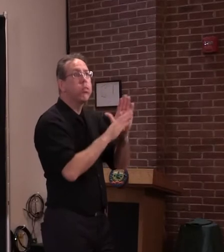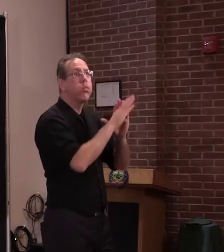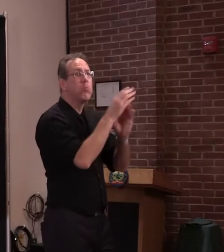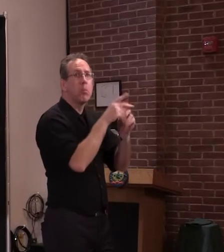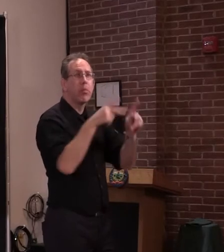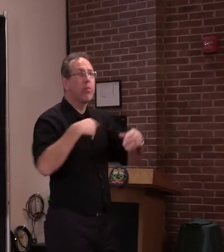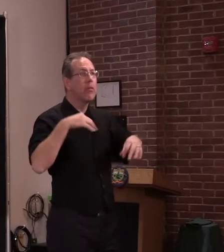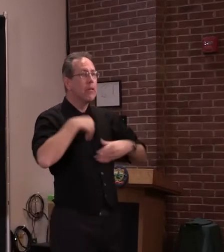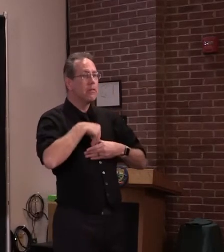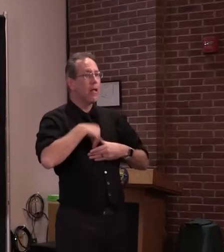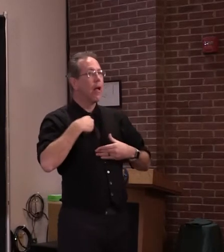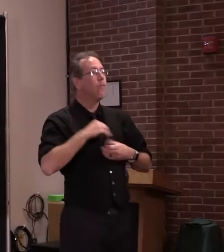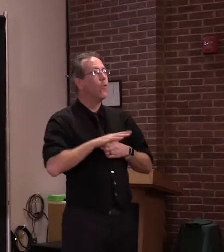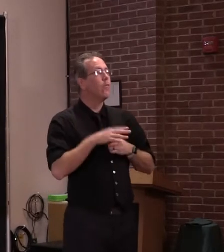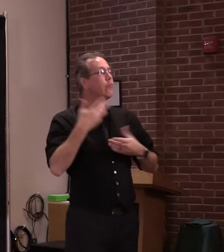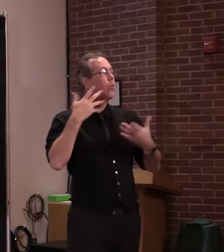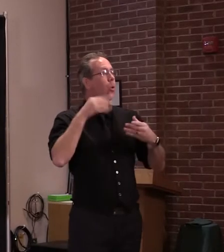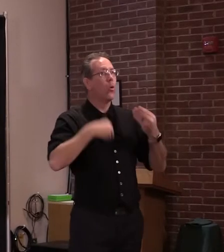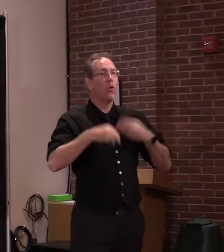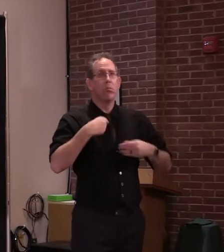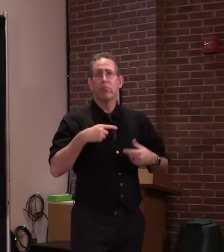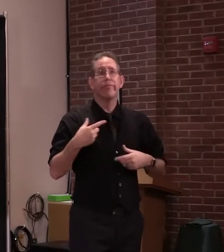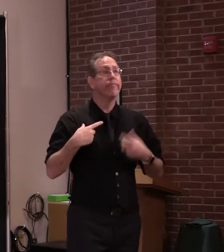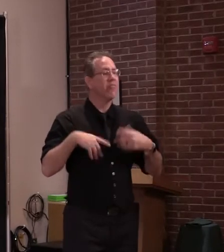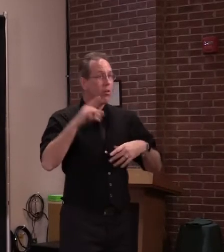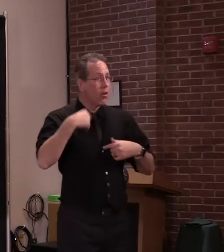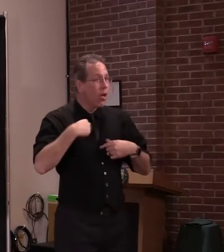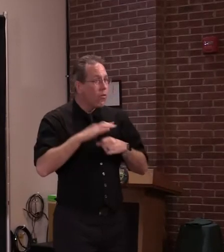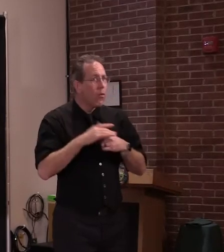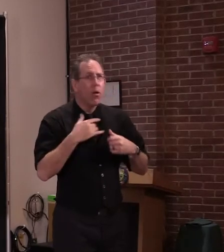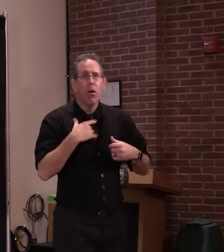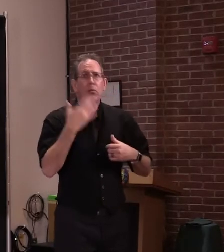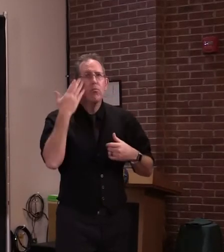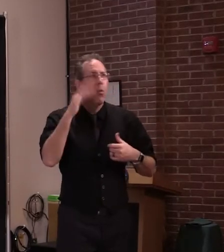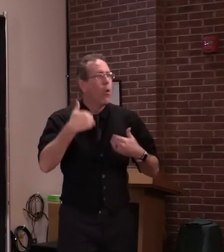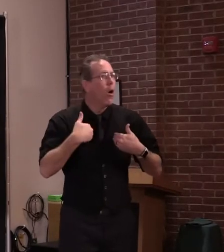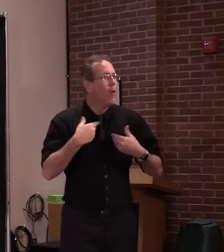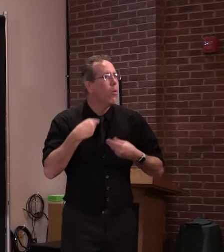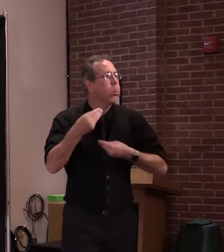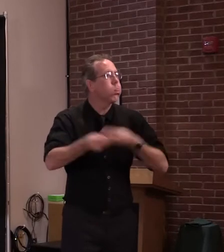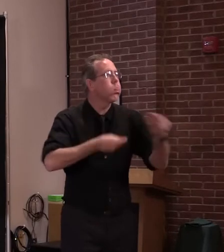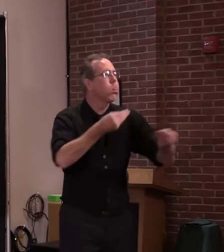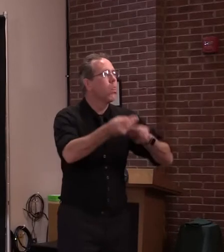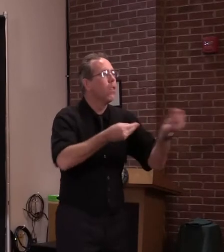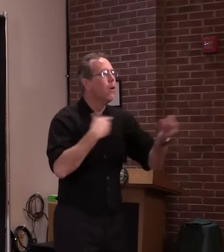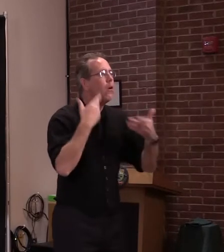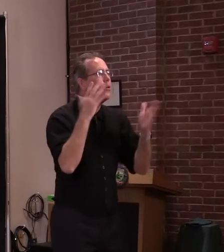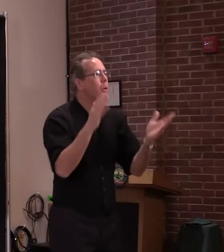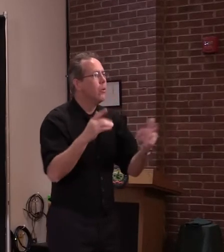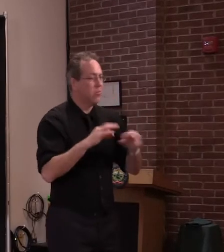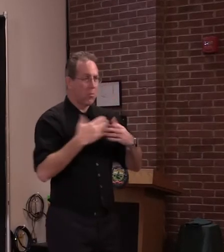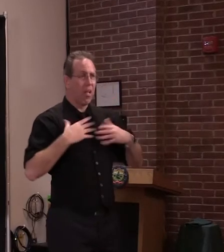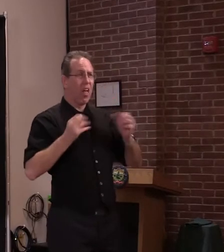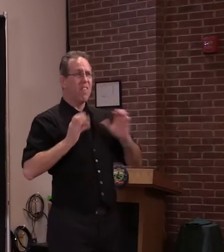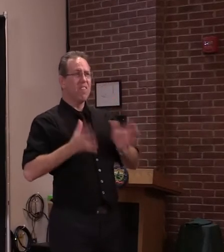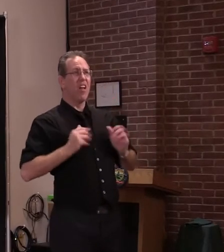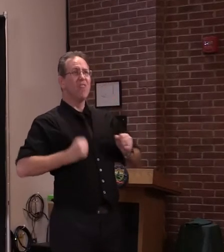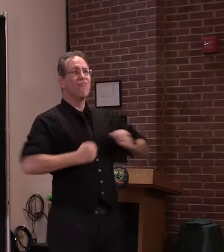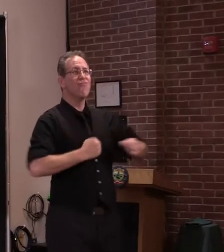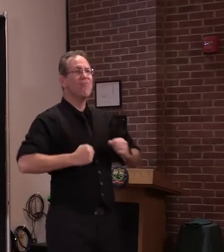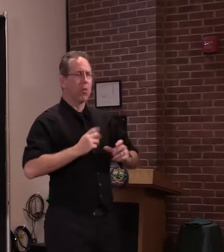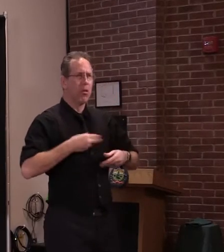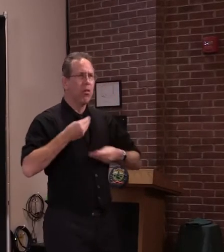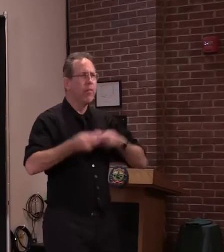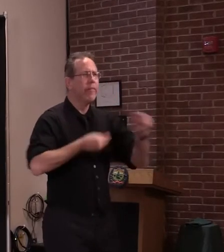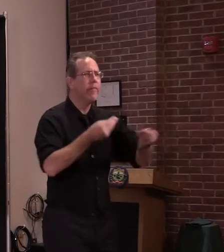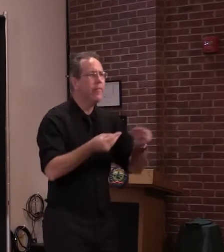having mild symptoms and getting by just fine, even though we don't know the numbers. So a big number doesn't mean a